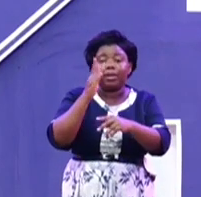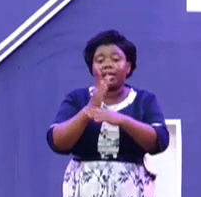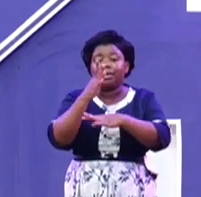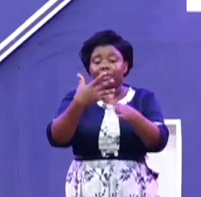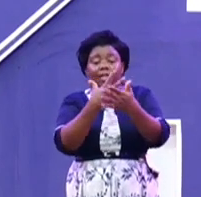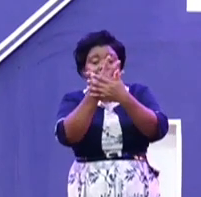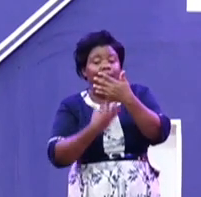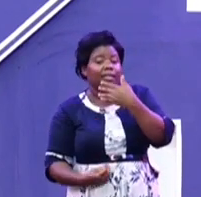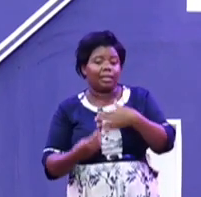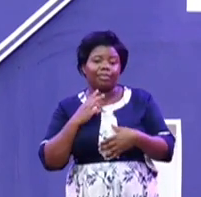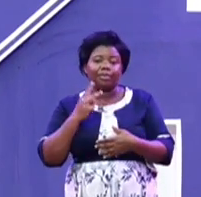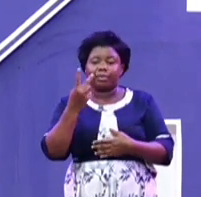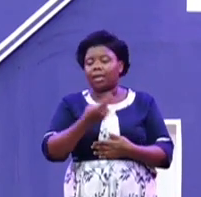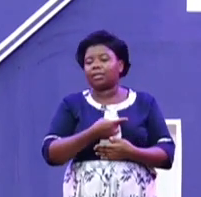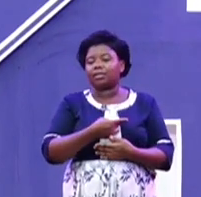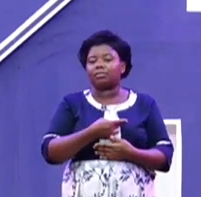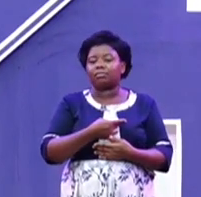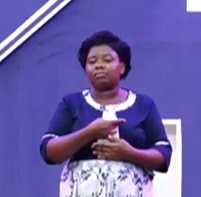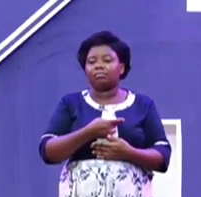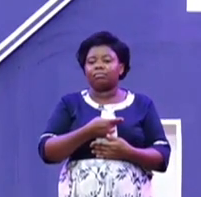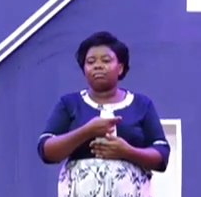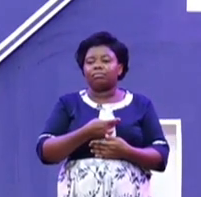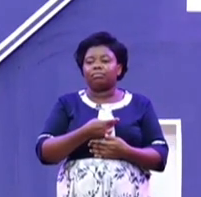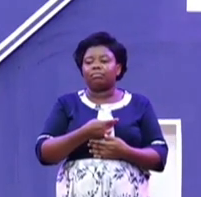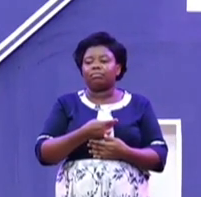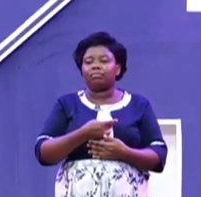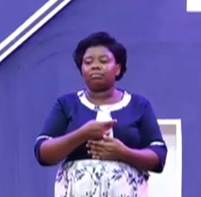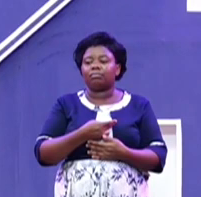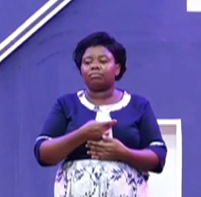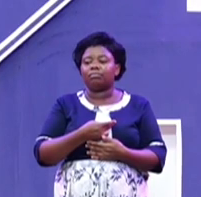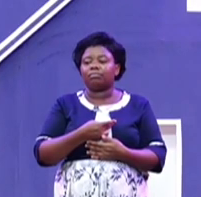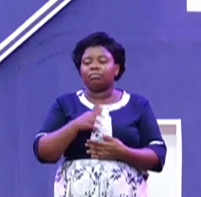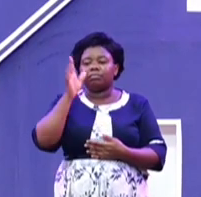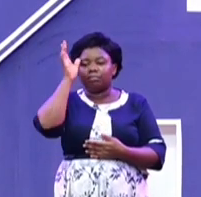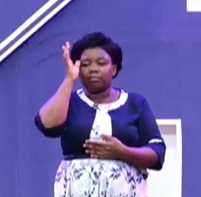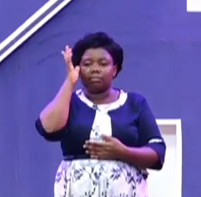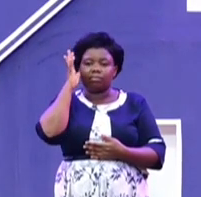when we get problems, we usually run to people, and after they disappoint us,